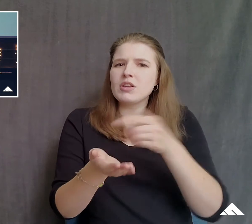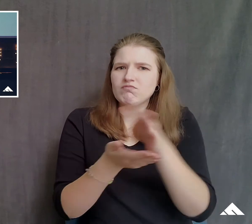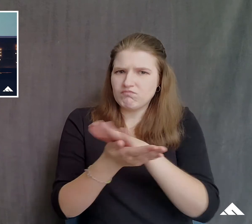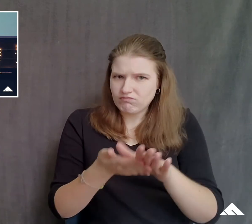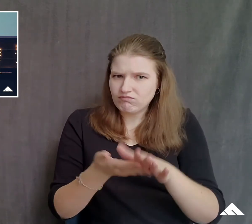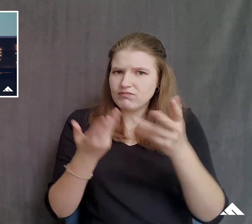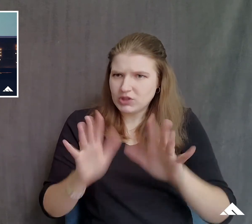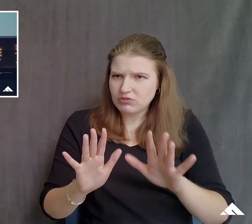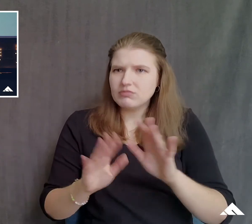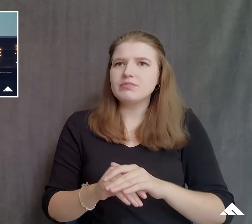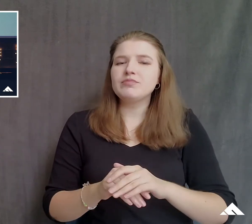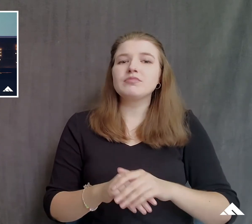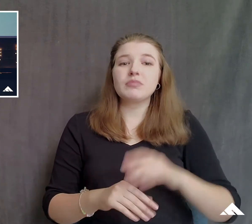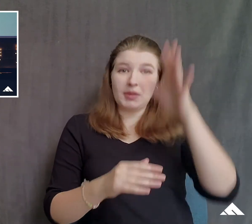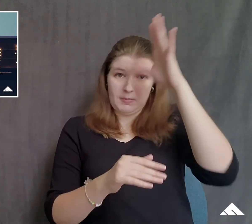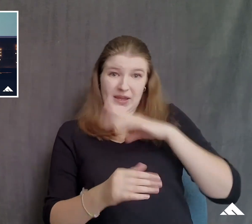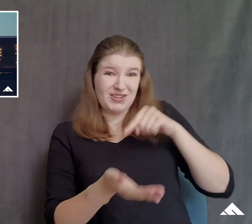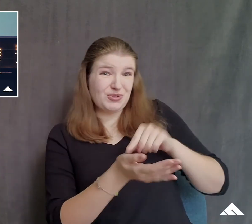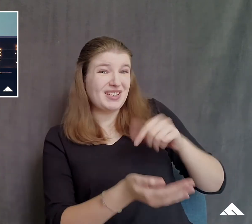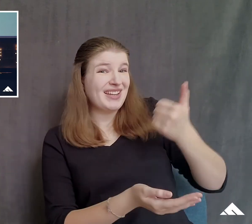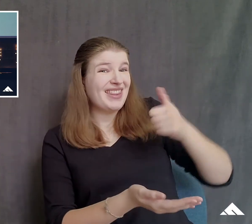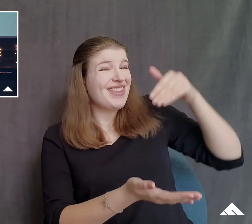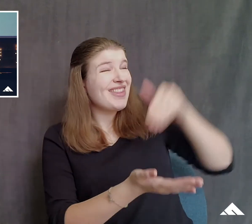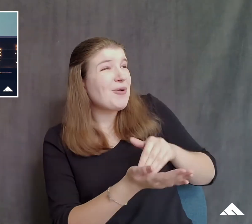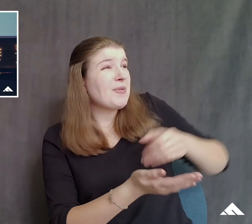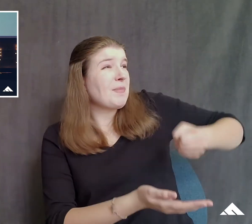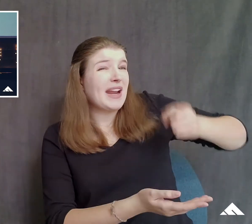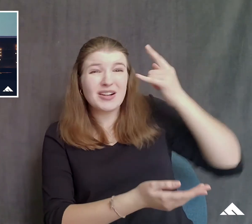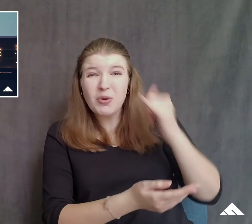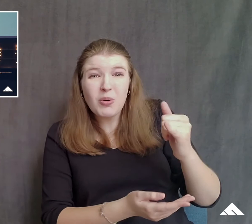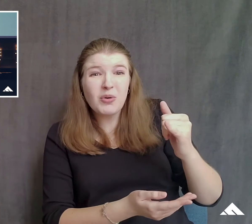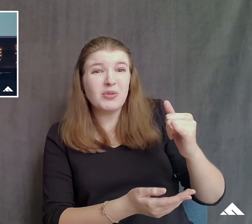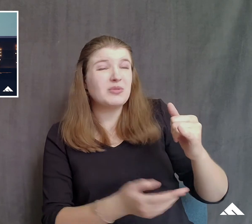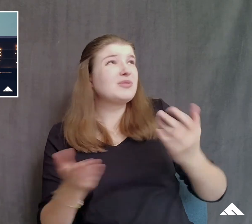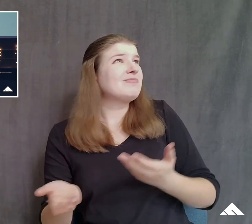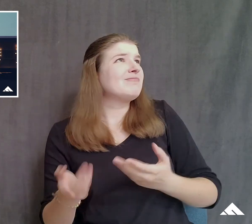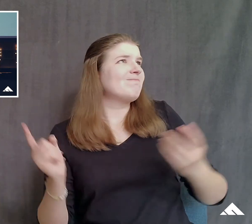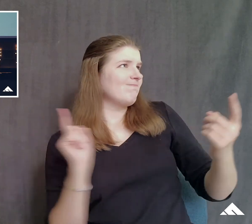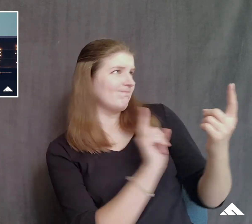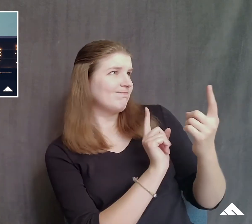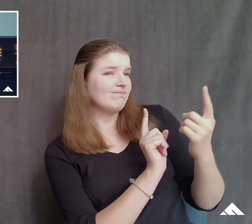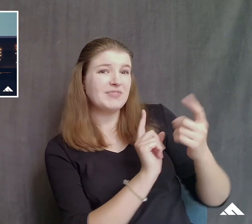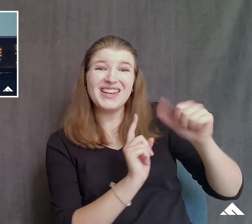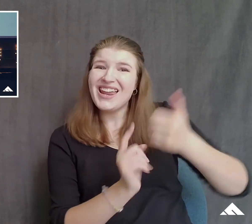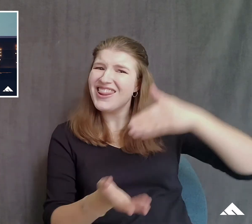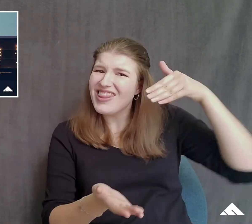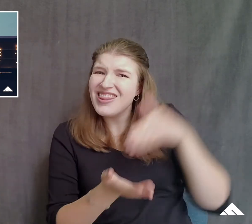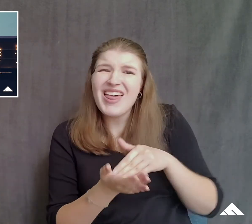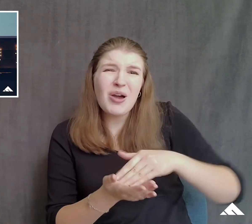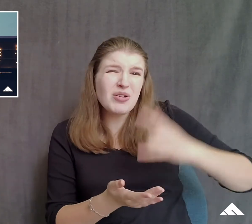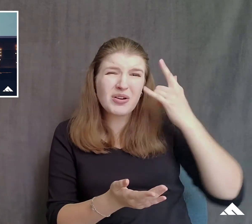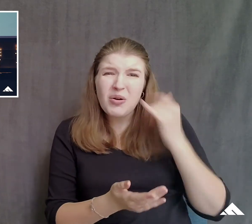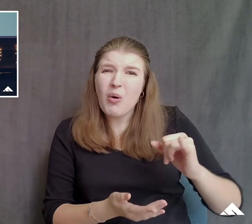As he began the settlement, a man who owed him 10,000 bags of gold was brought to him." 10,000 bags of gold was brought to him. Massive